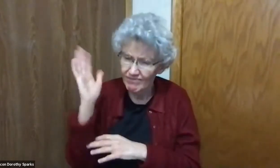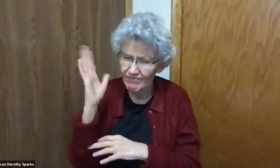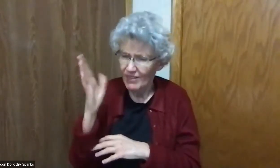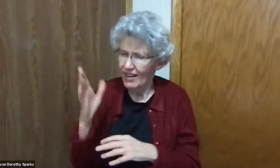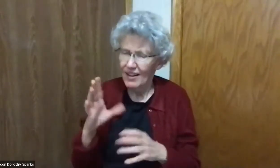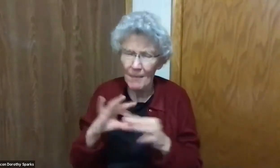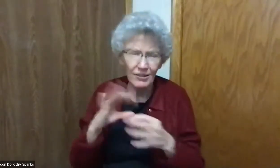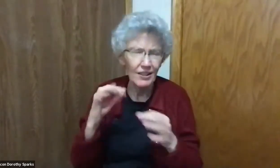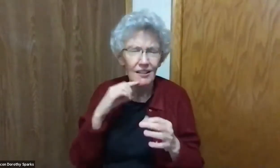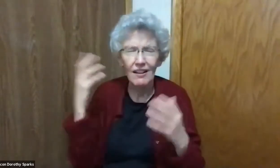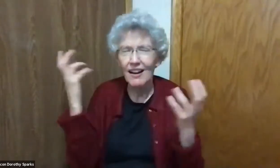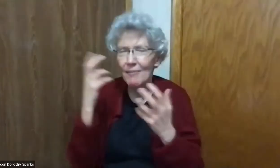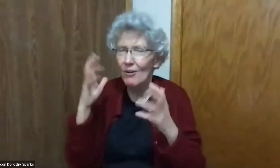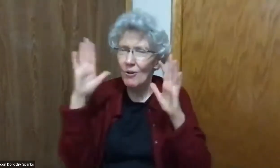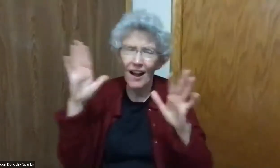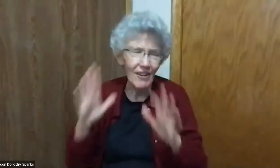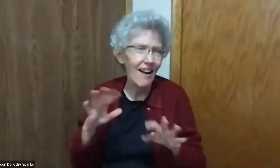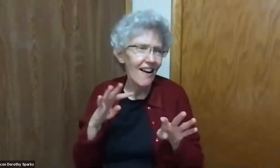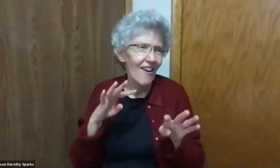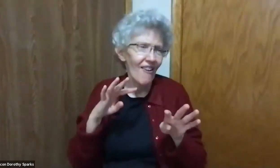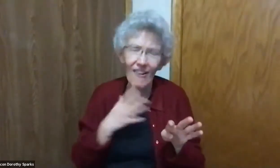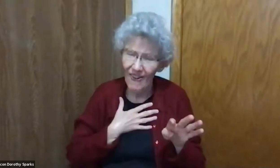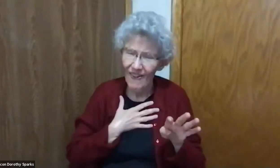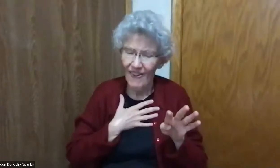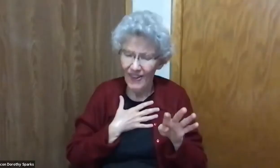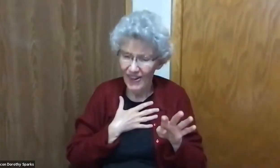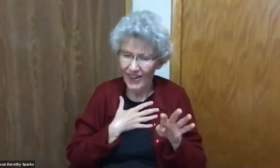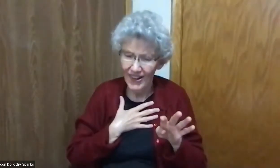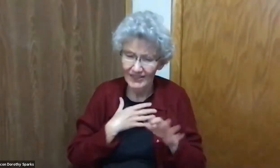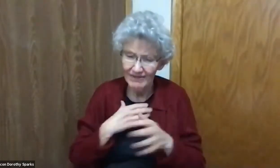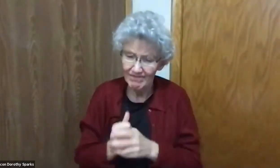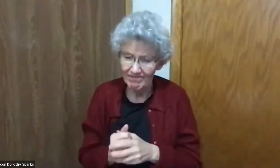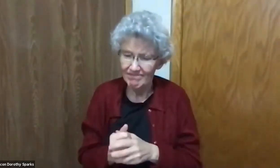They were amazed at the wonderful things he said.